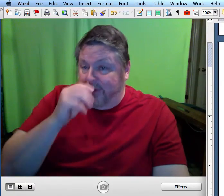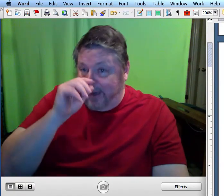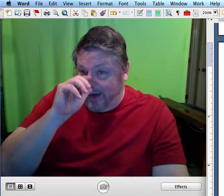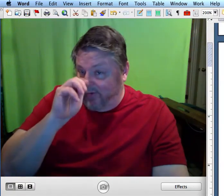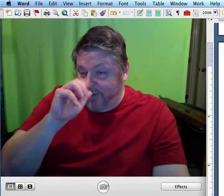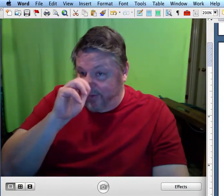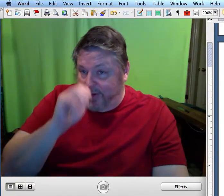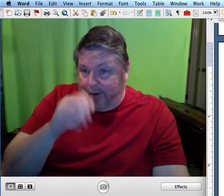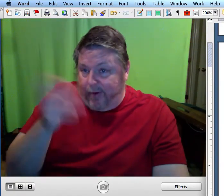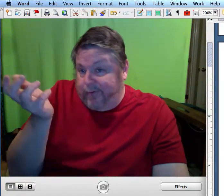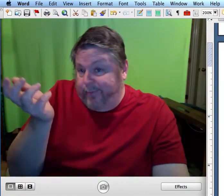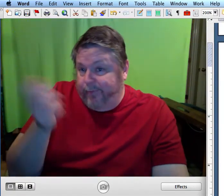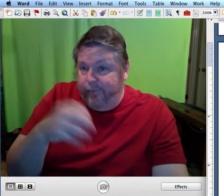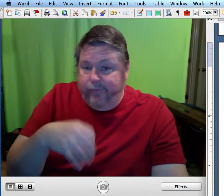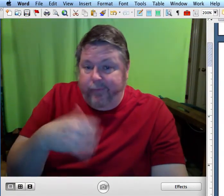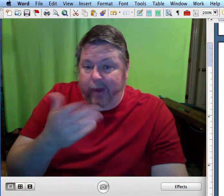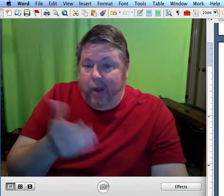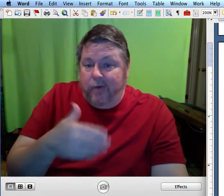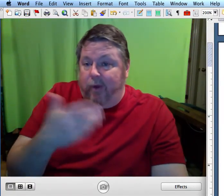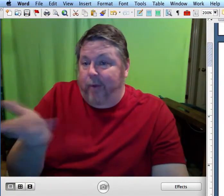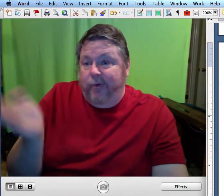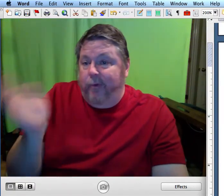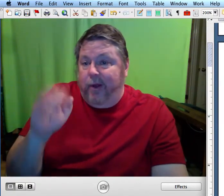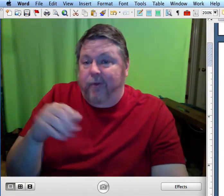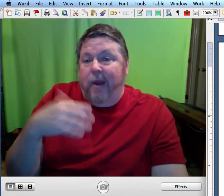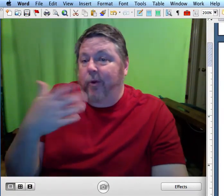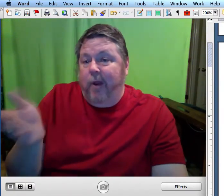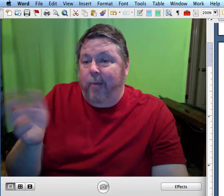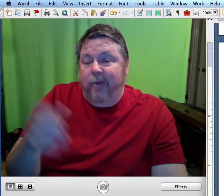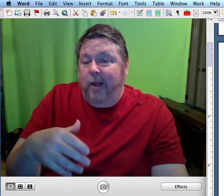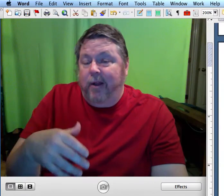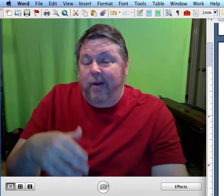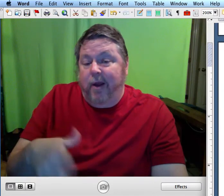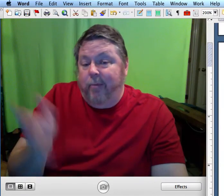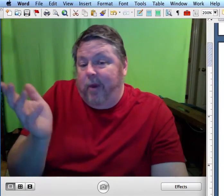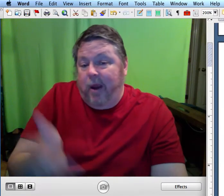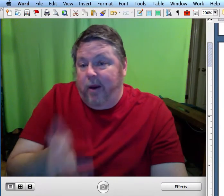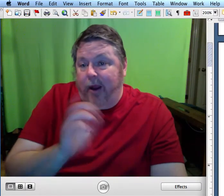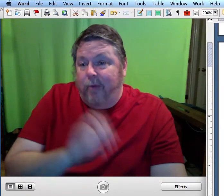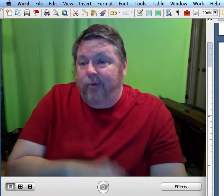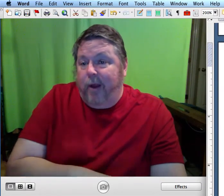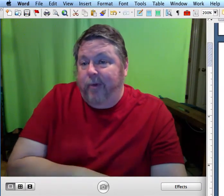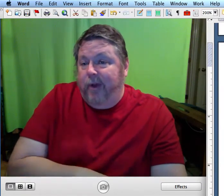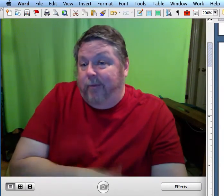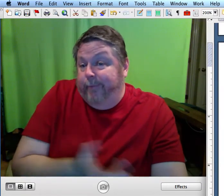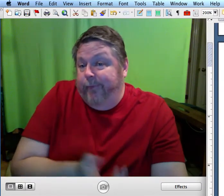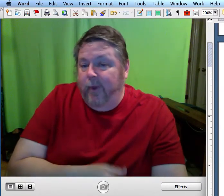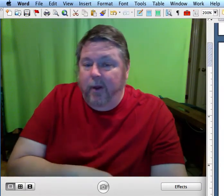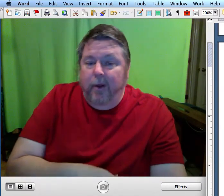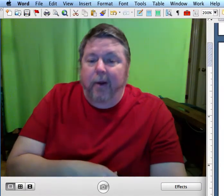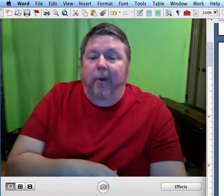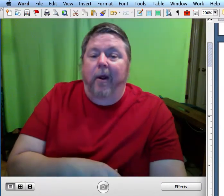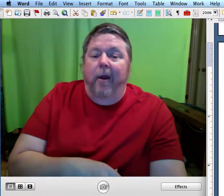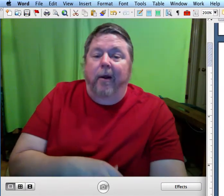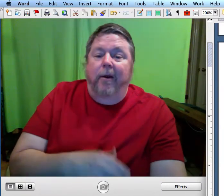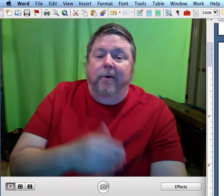missed it and I couldn't remember what it was. So that was a weakness. I knew that I missed it at the time, and I was right. I missed it.